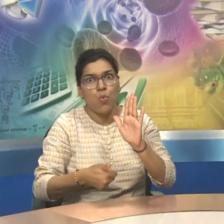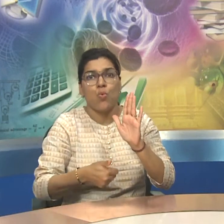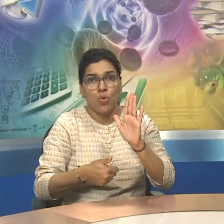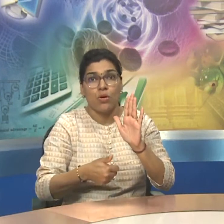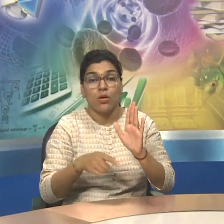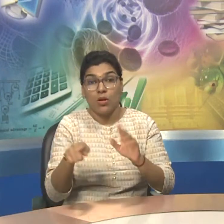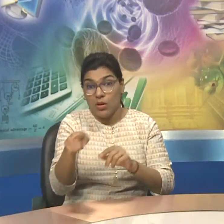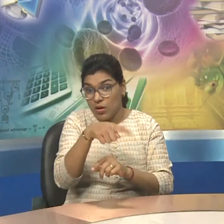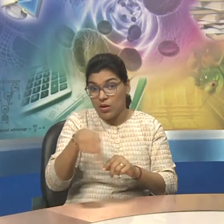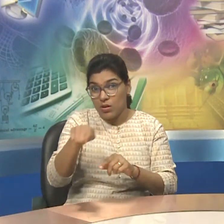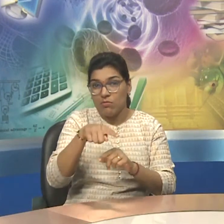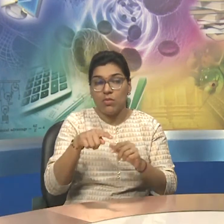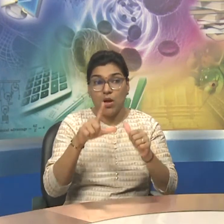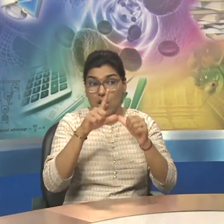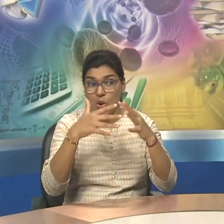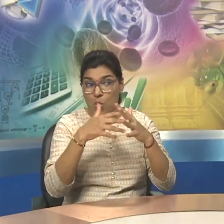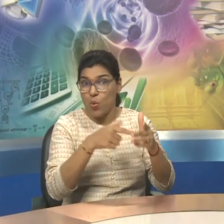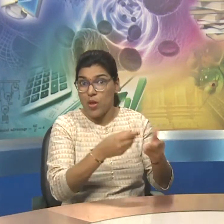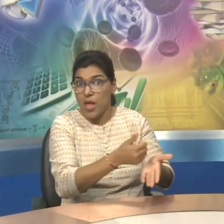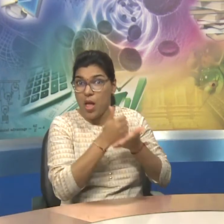which relates to their